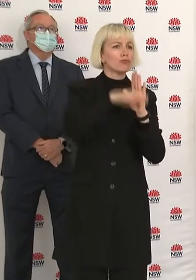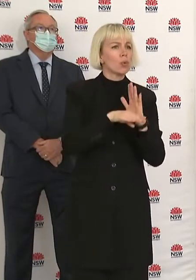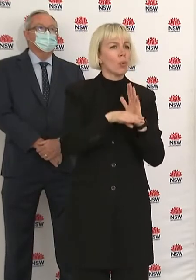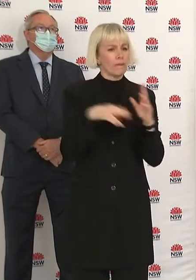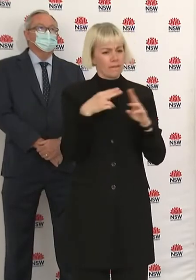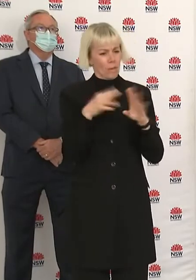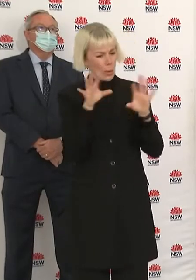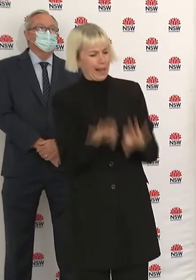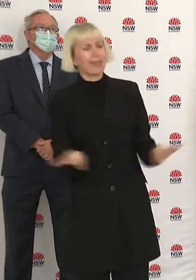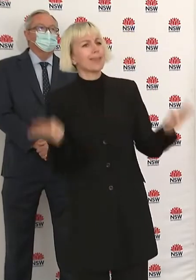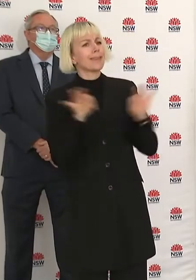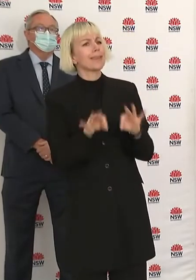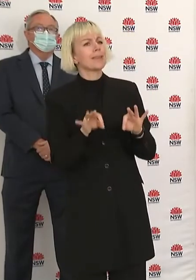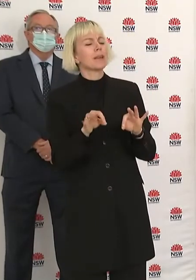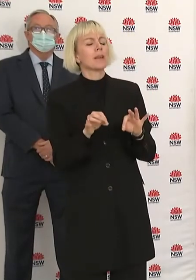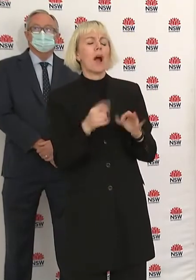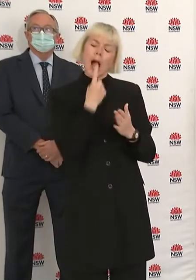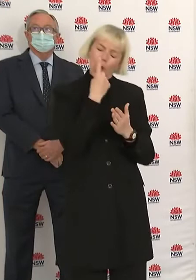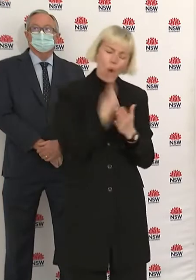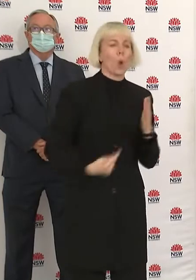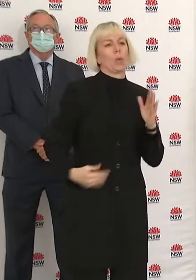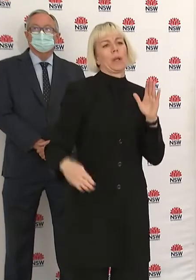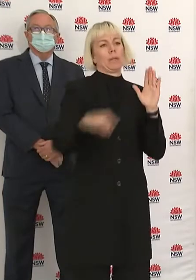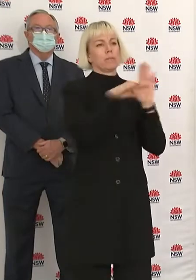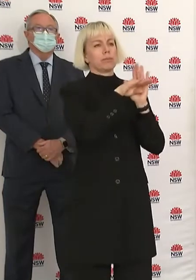going to have the desired effect.